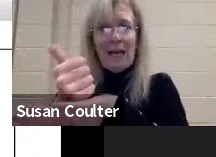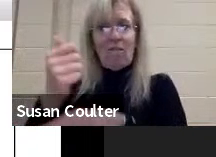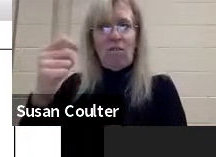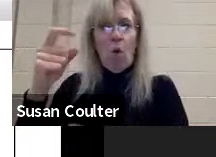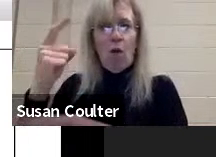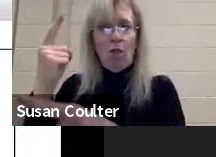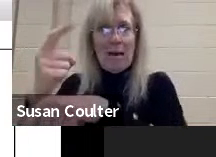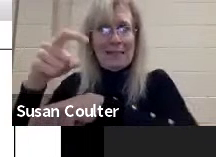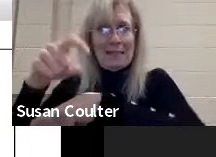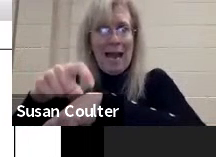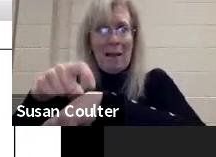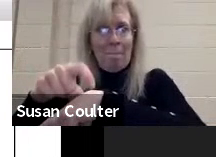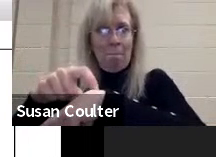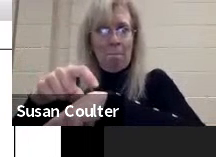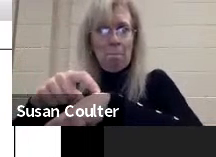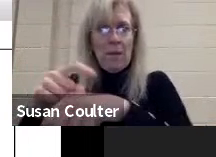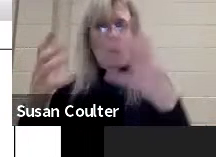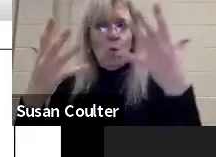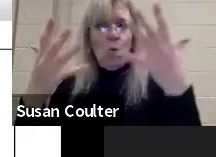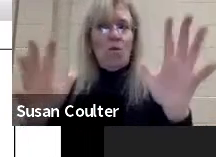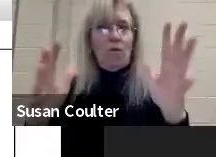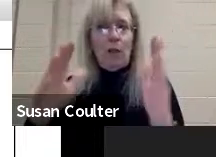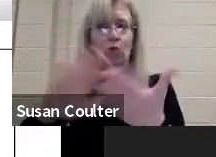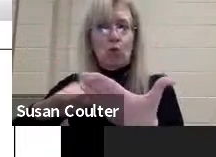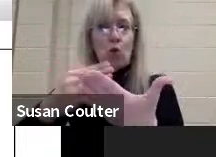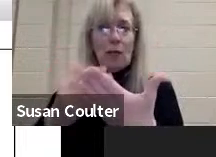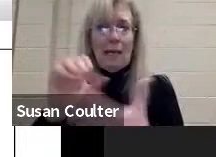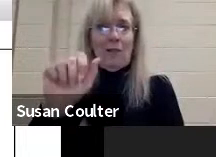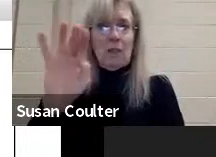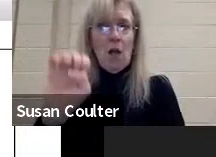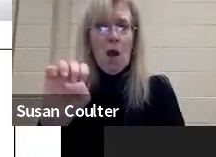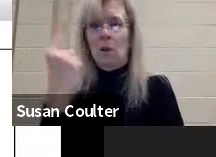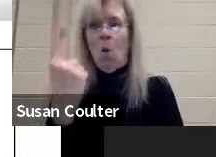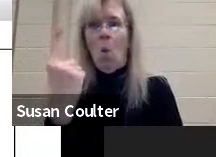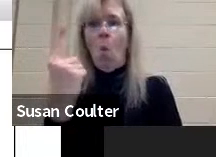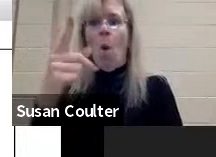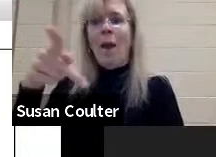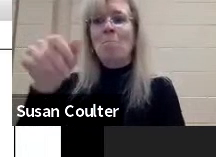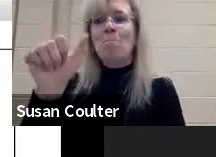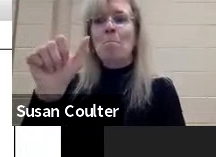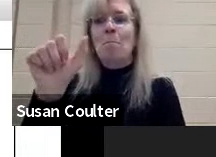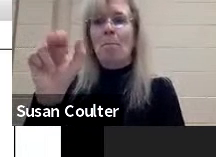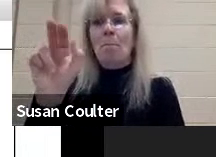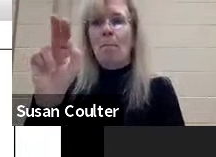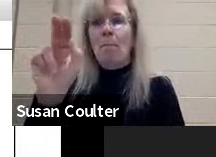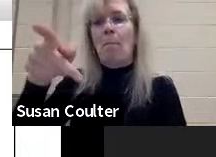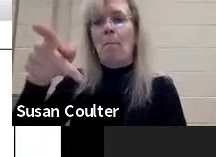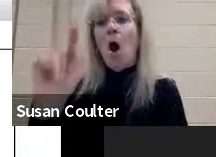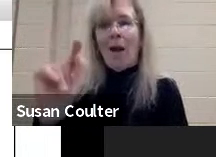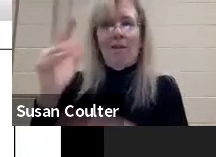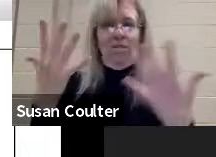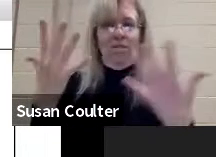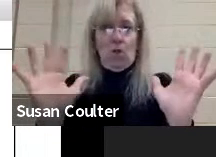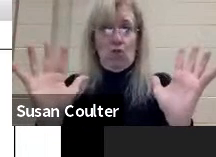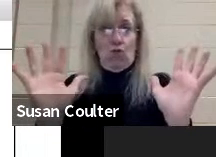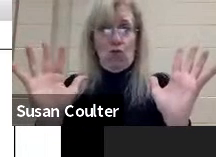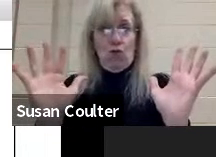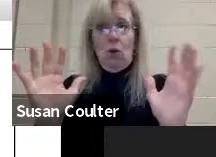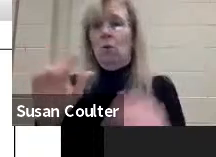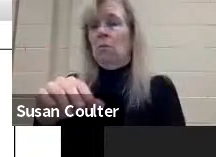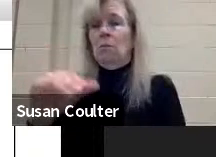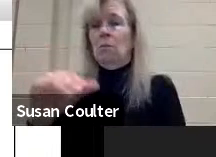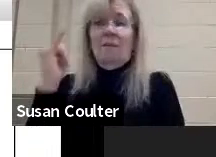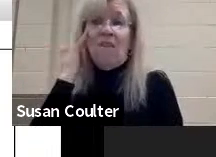and set it for the right time, and it will finish cooking the sauce. One pot,